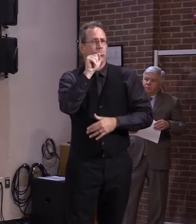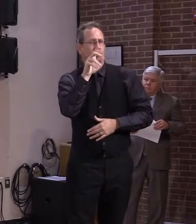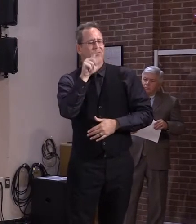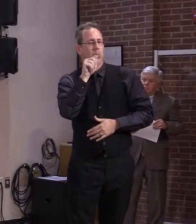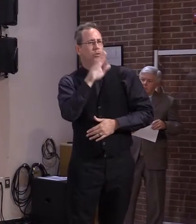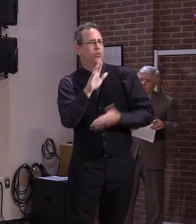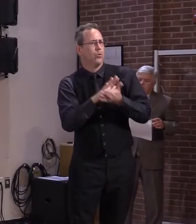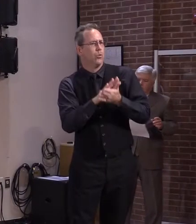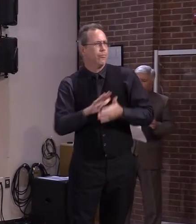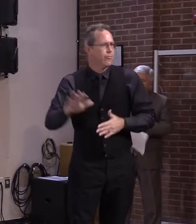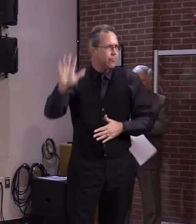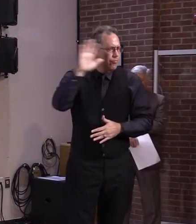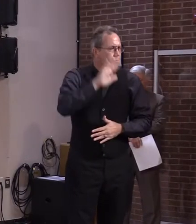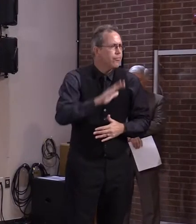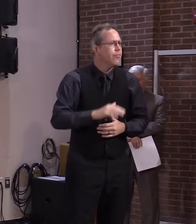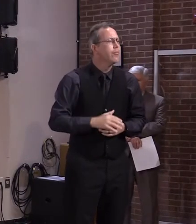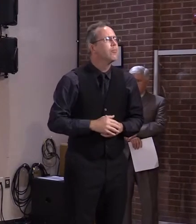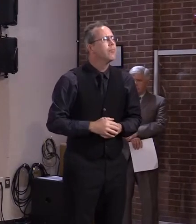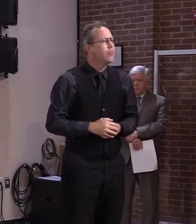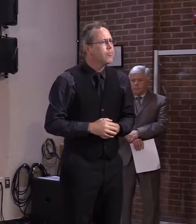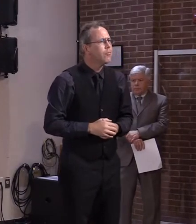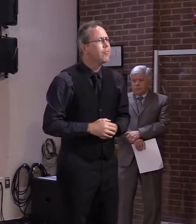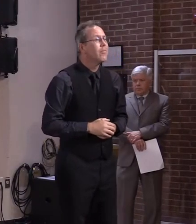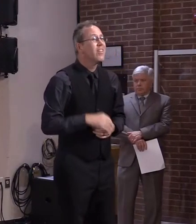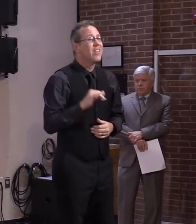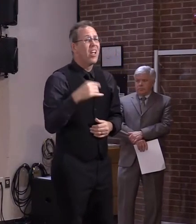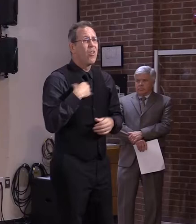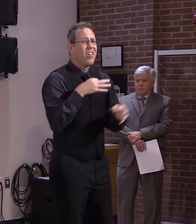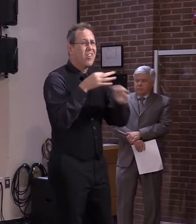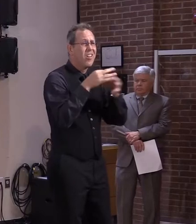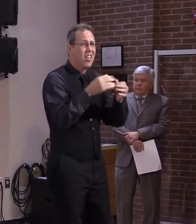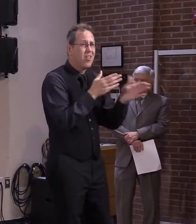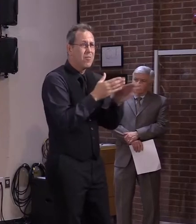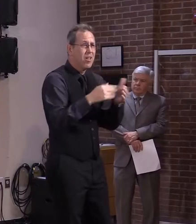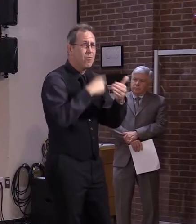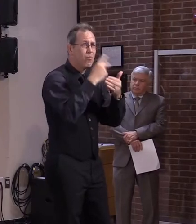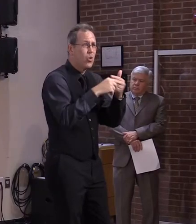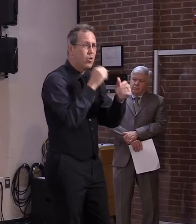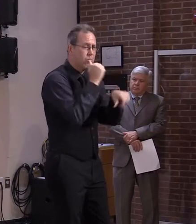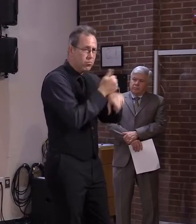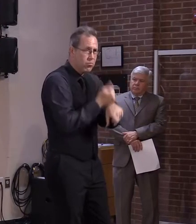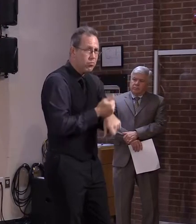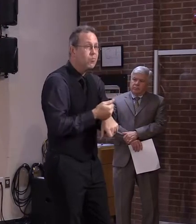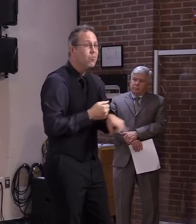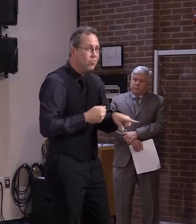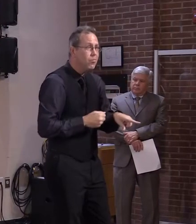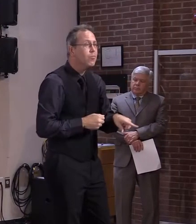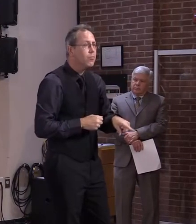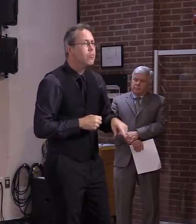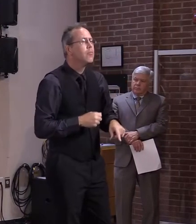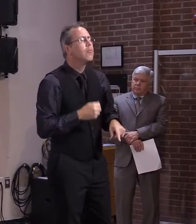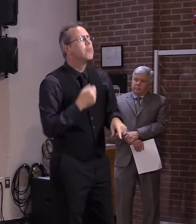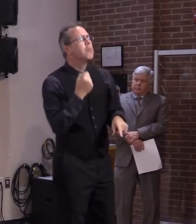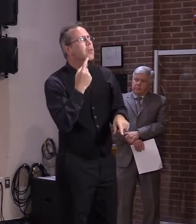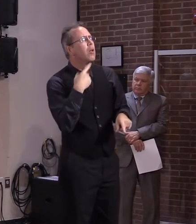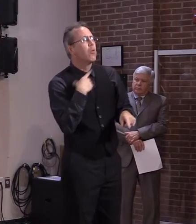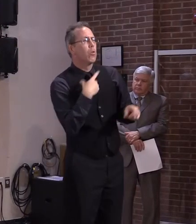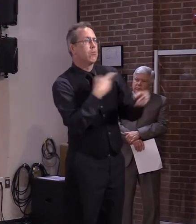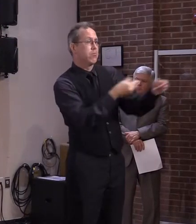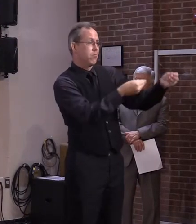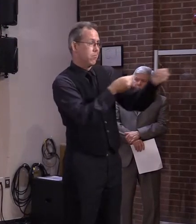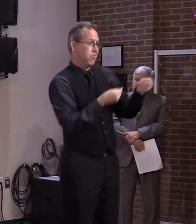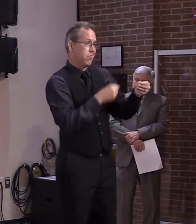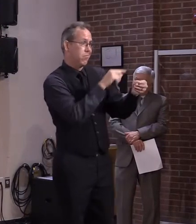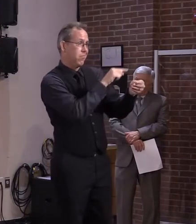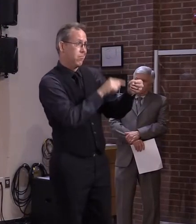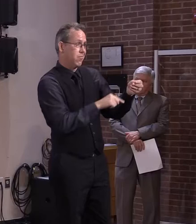until later this fall, but once it's published, Vermont will have 30 days to amend its state plan. Since our plan will need to be at least as